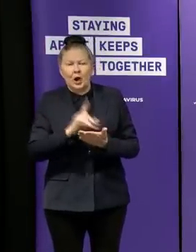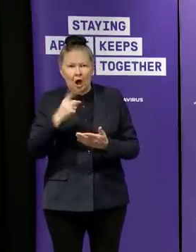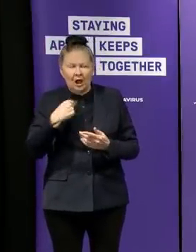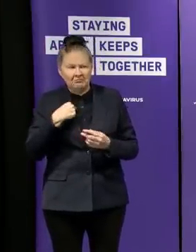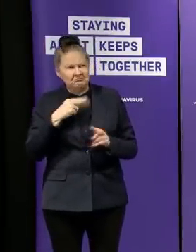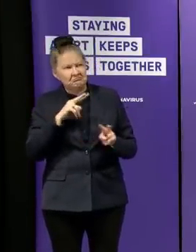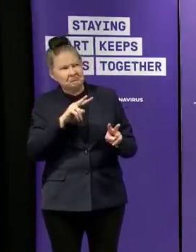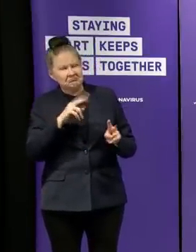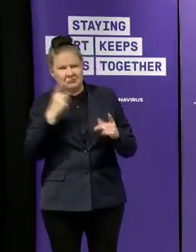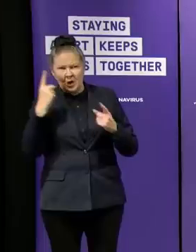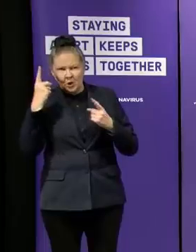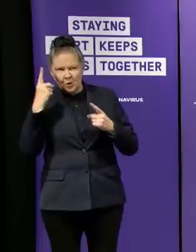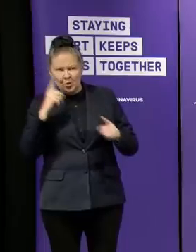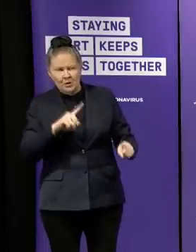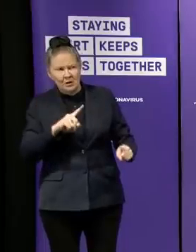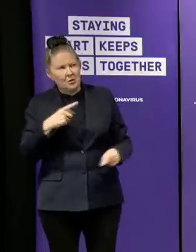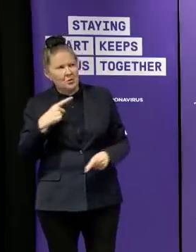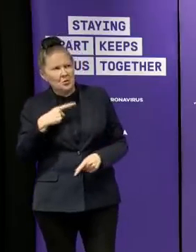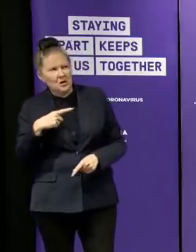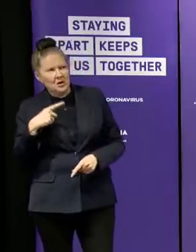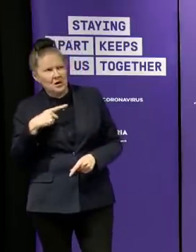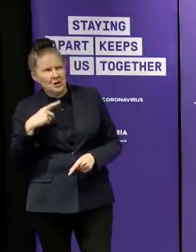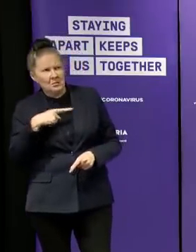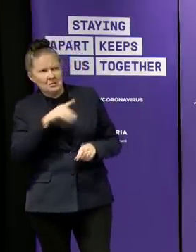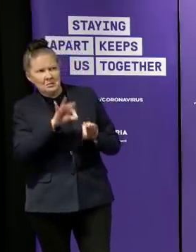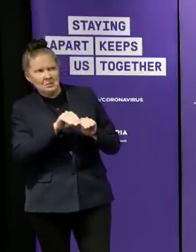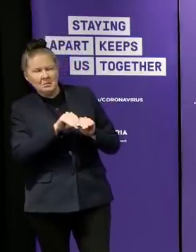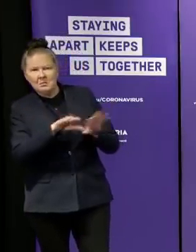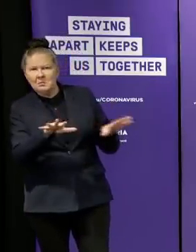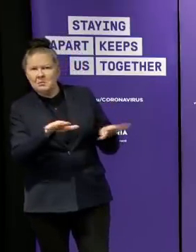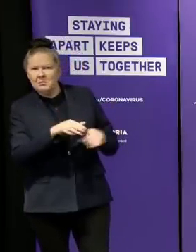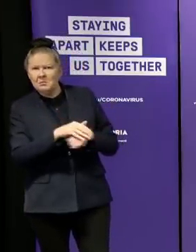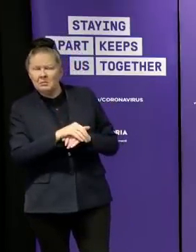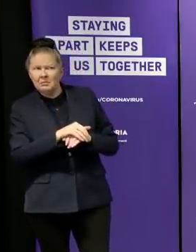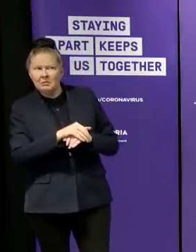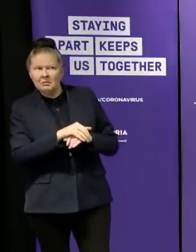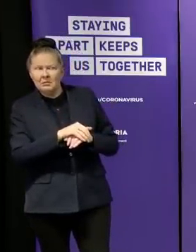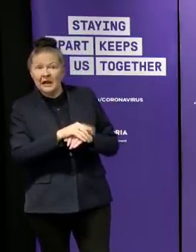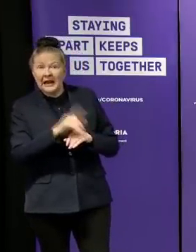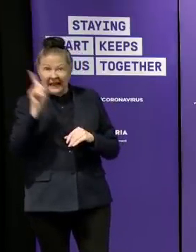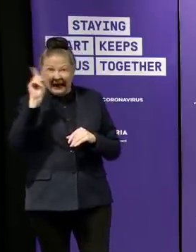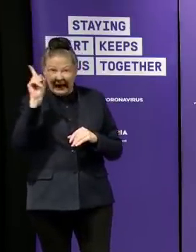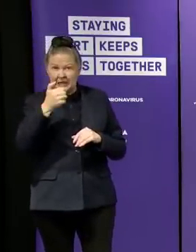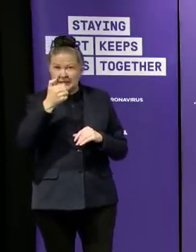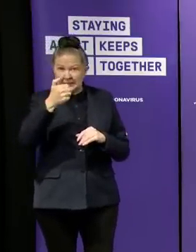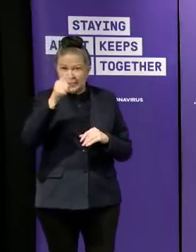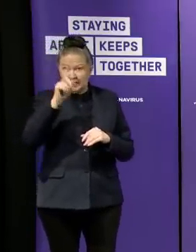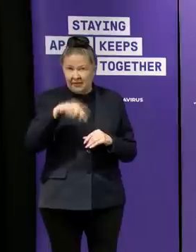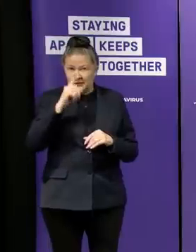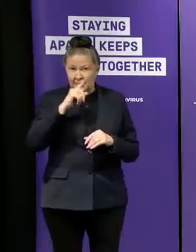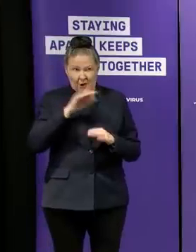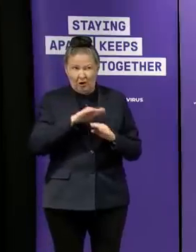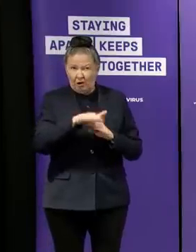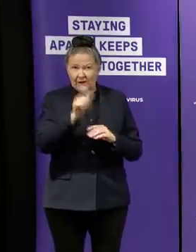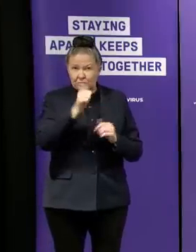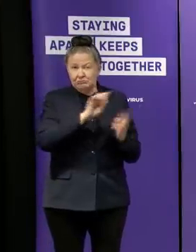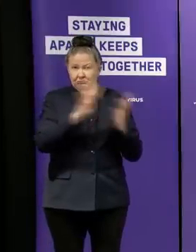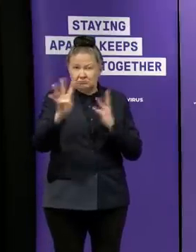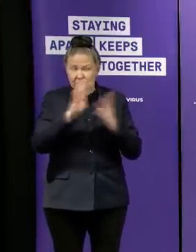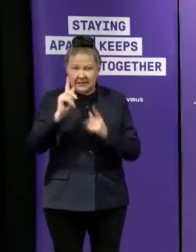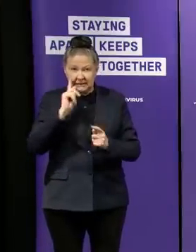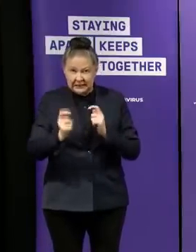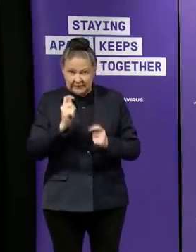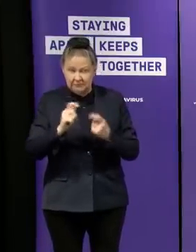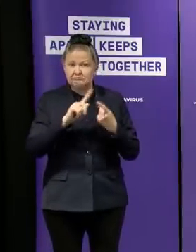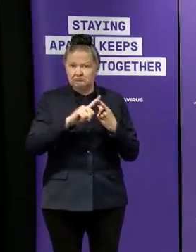try and paint the most complete picture. The fact that more than 6,000 people have got tested, that's been a really big part of it. The other